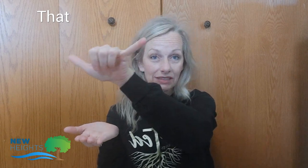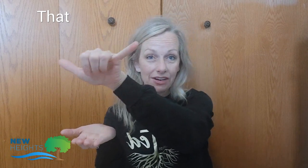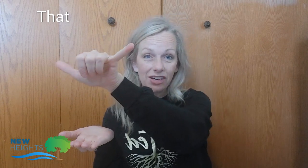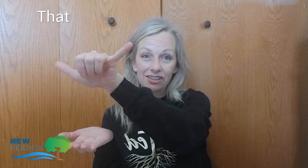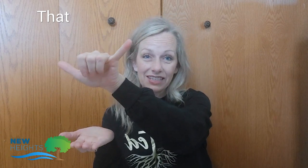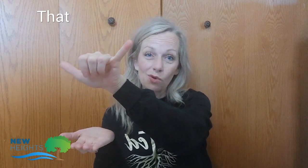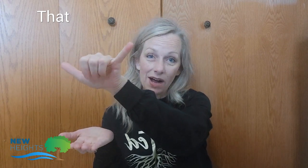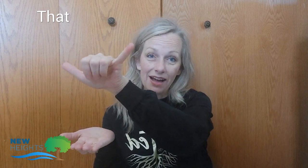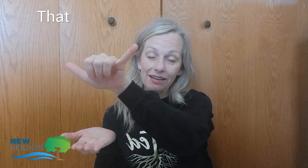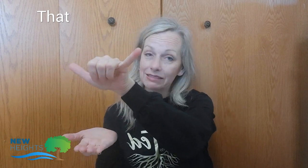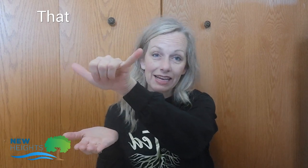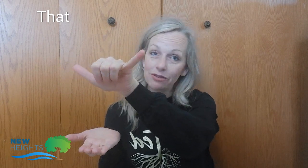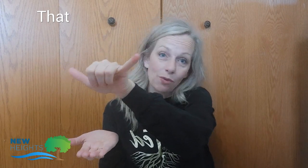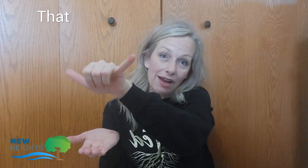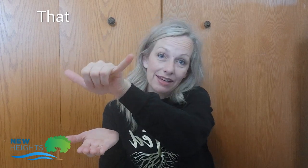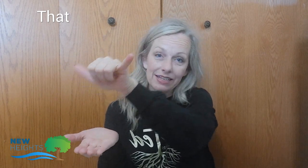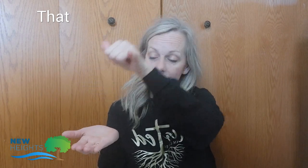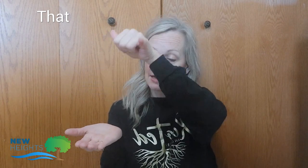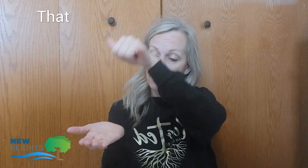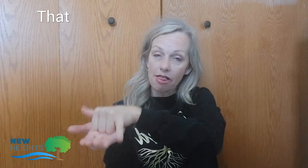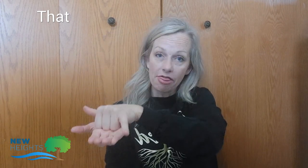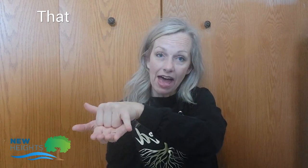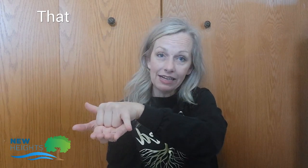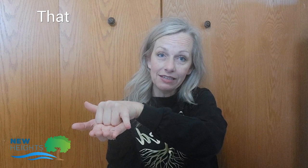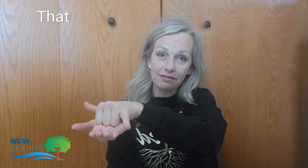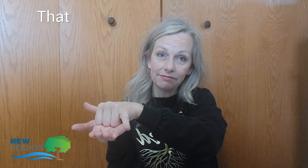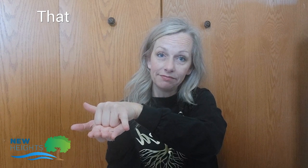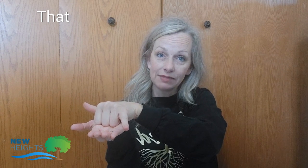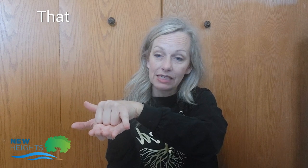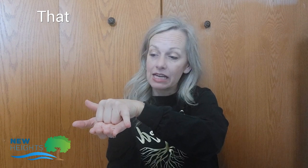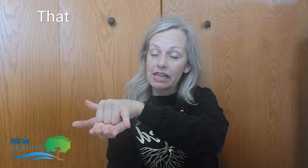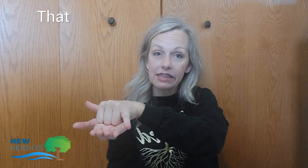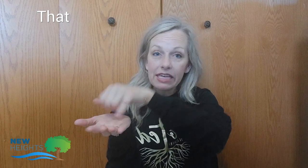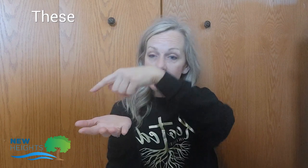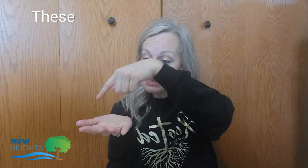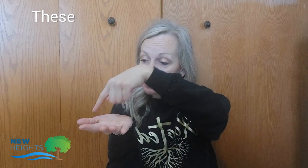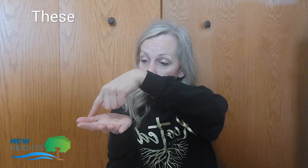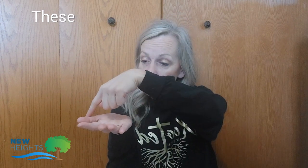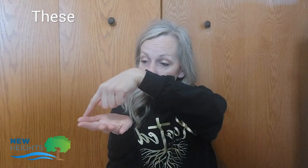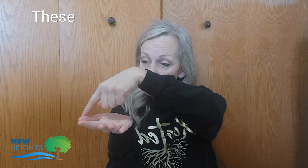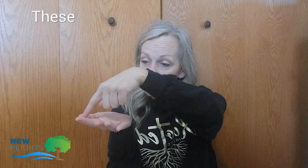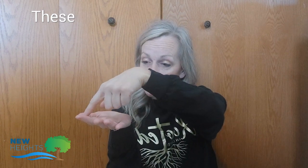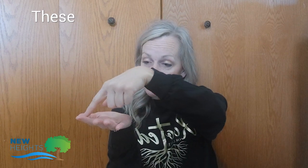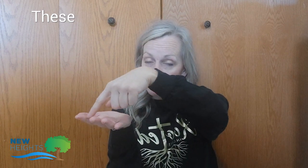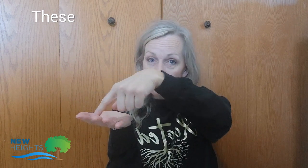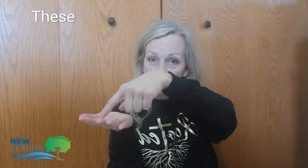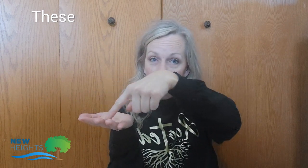letter. It looks like a Y, and I don't know why that is. That. These, you're pointing to the individual